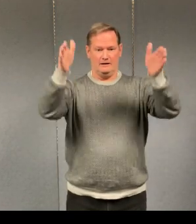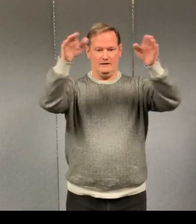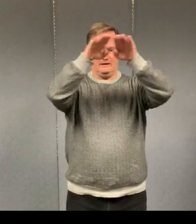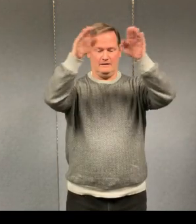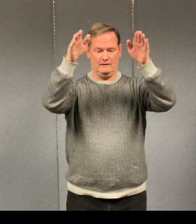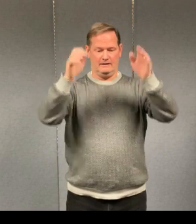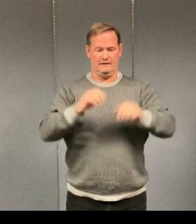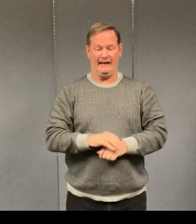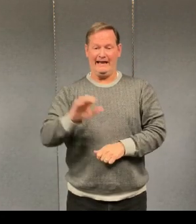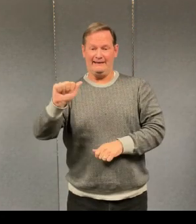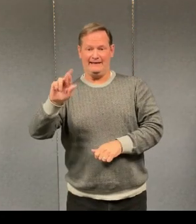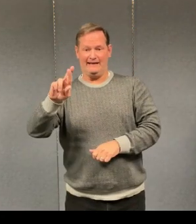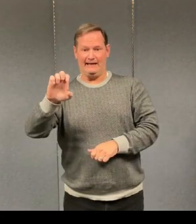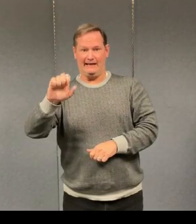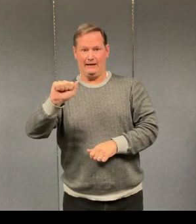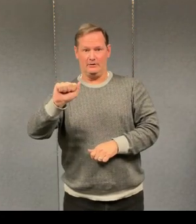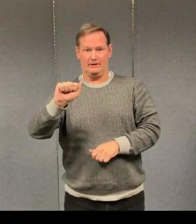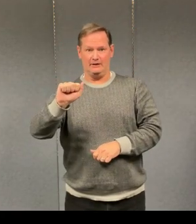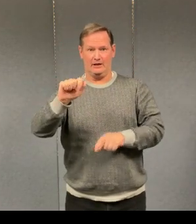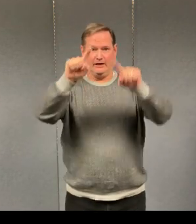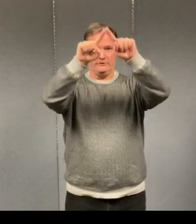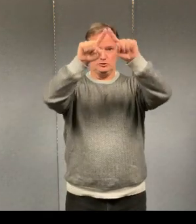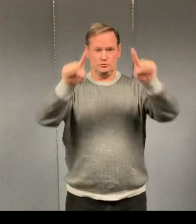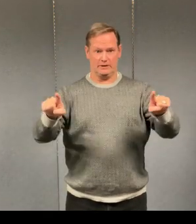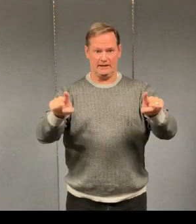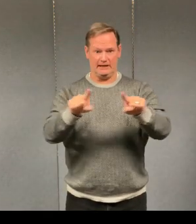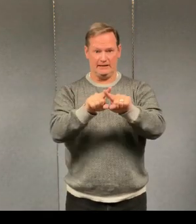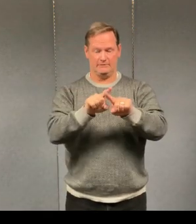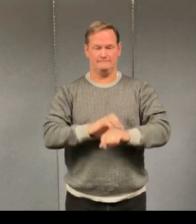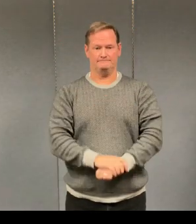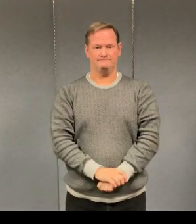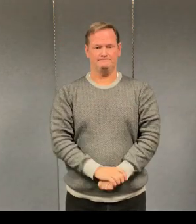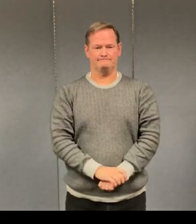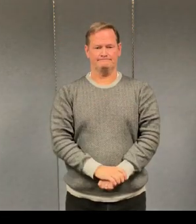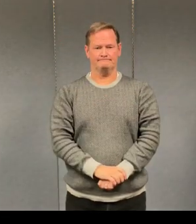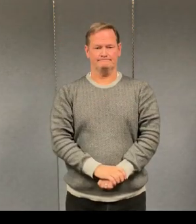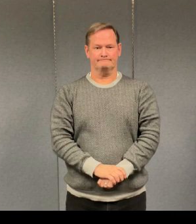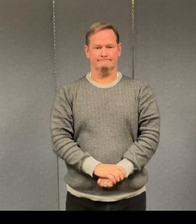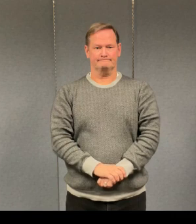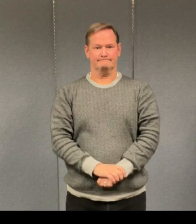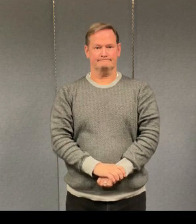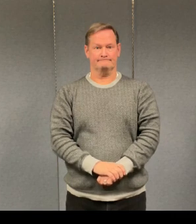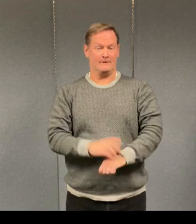not realize it now, but one day these formulas will be really useful to you all.